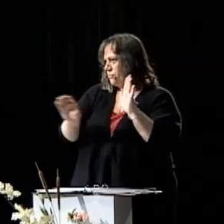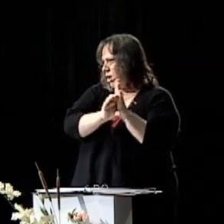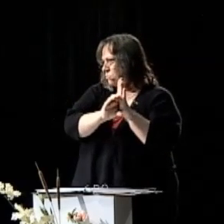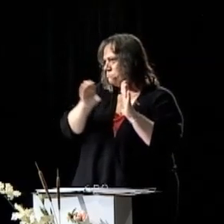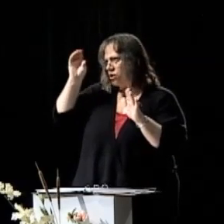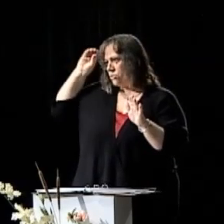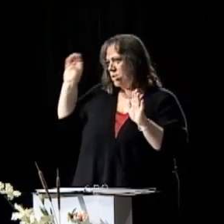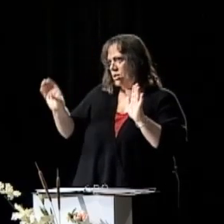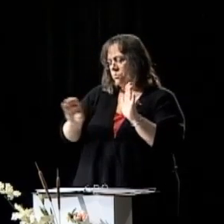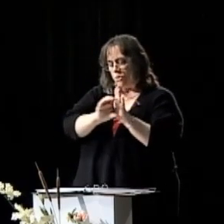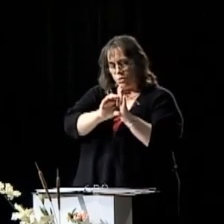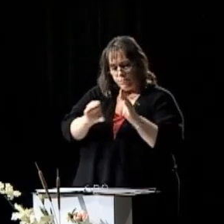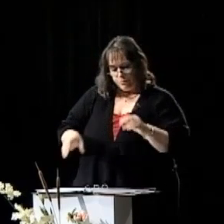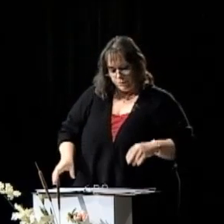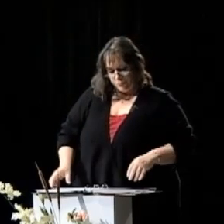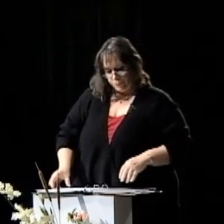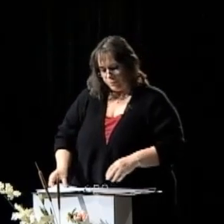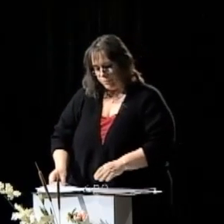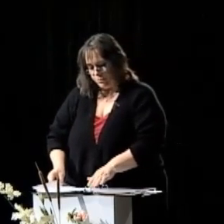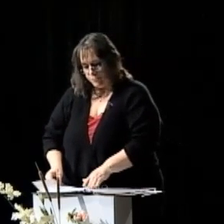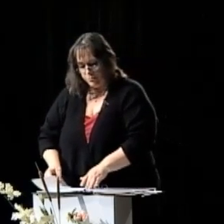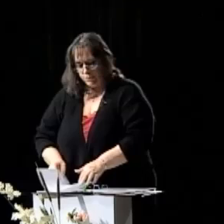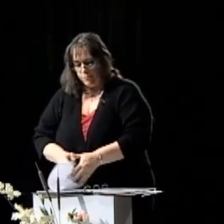frame, you're taking a picture.